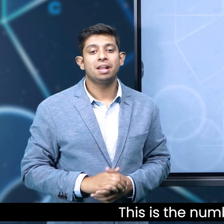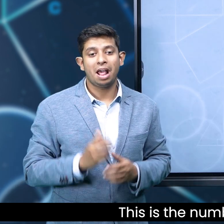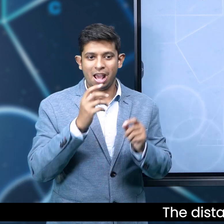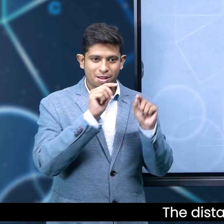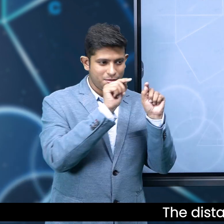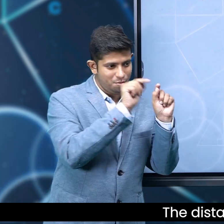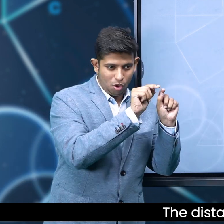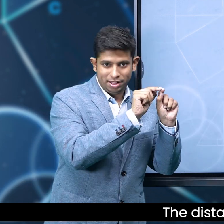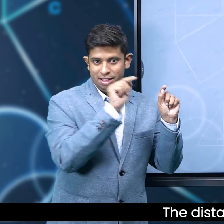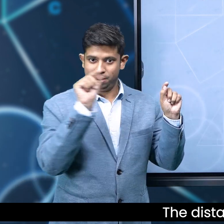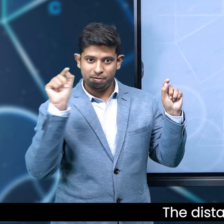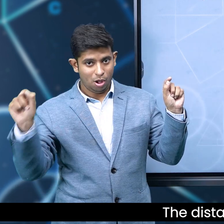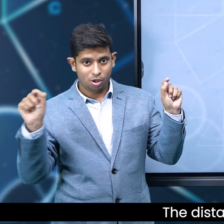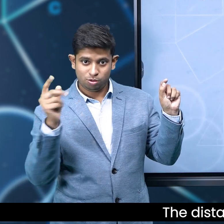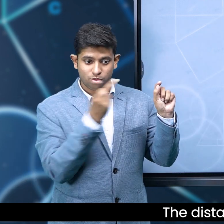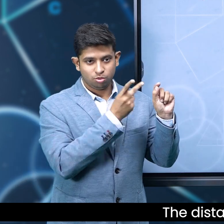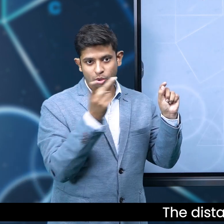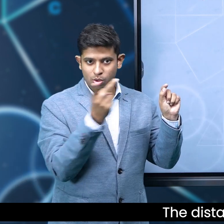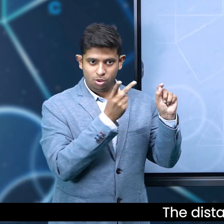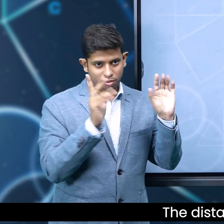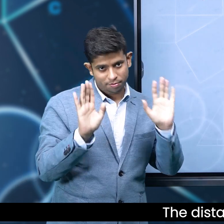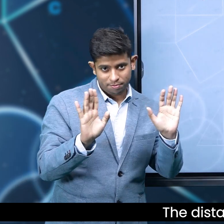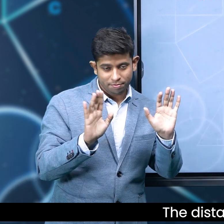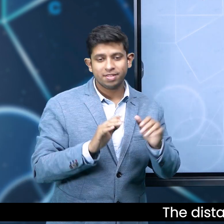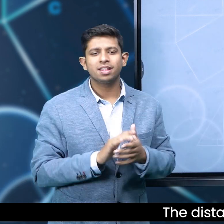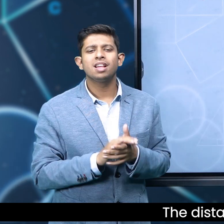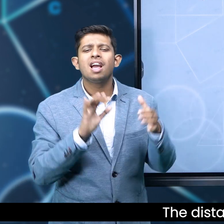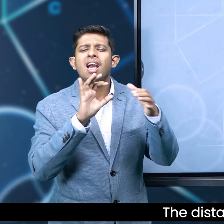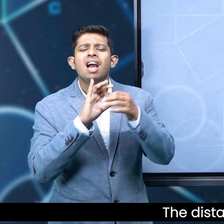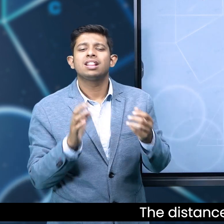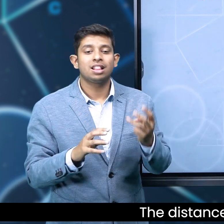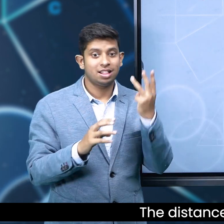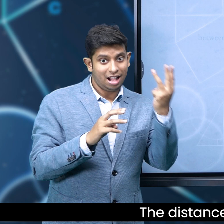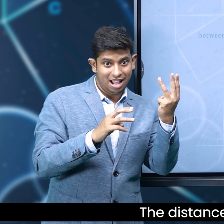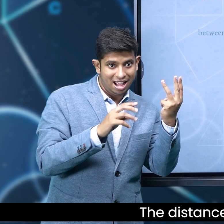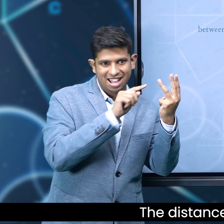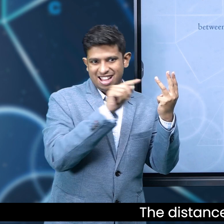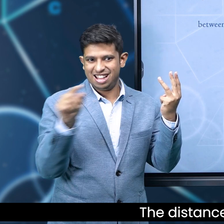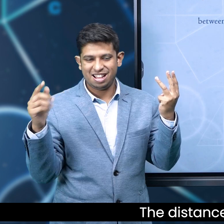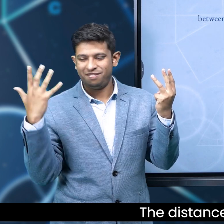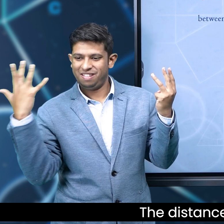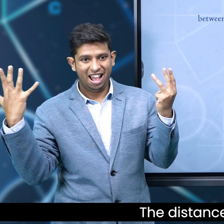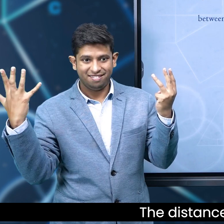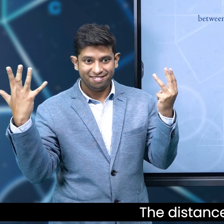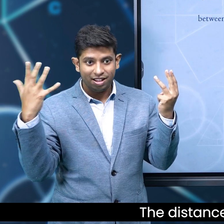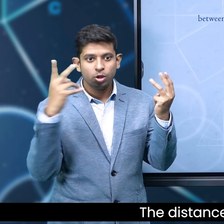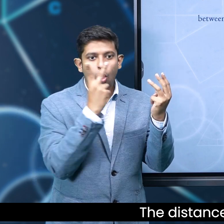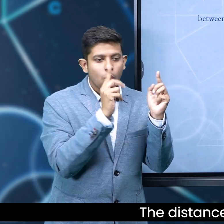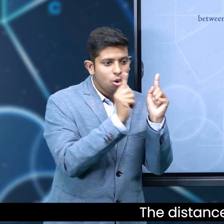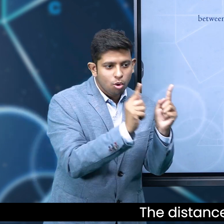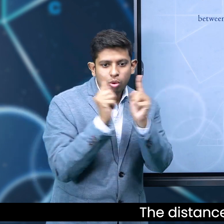The distance between 2 points. The distance between 3 and 5 is 2